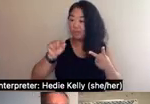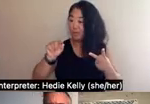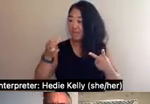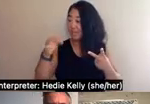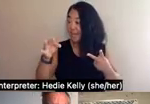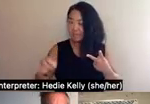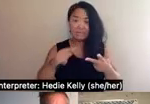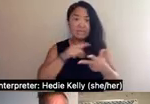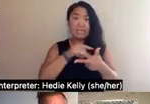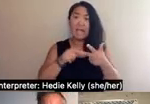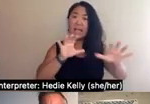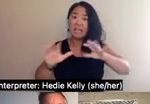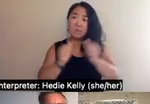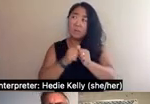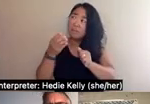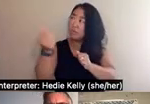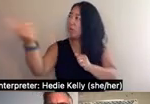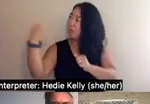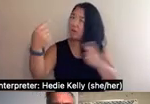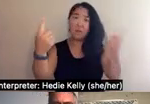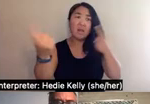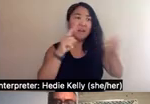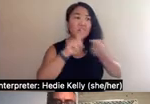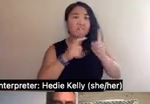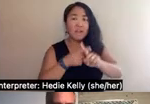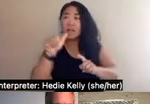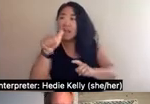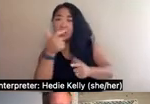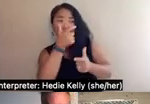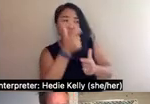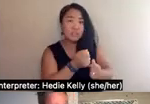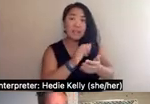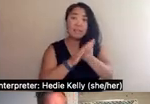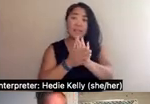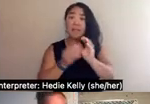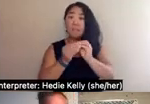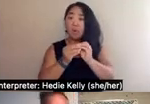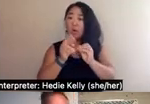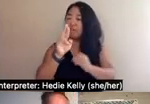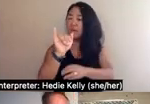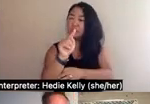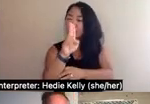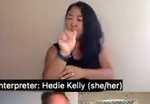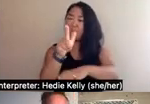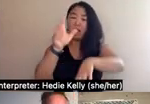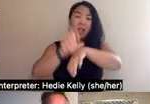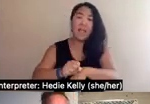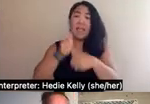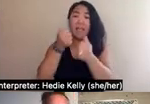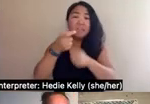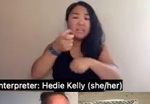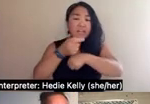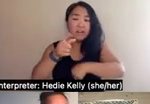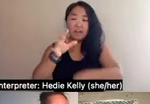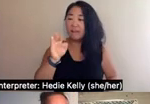did it with a couple more friends joining. People were interested in it. It has become a ritual of mine every February. I opened it up to my mailing list,